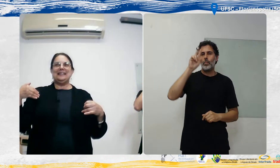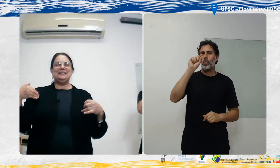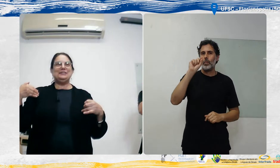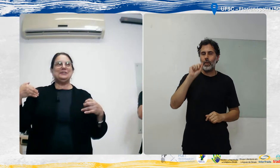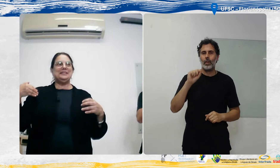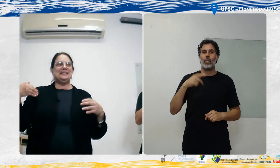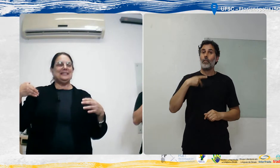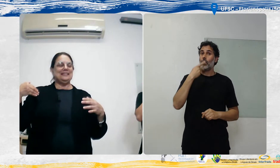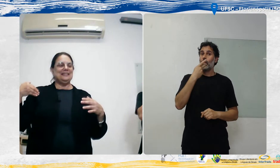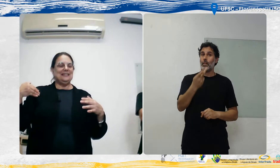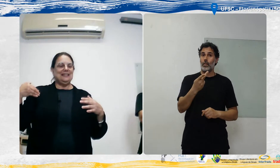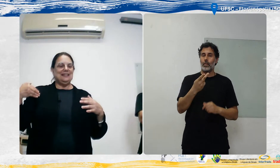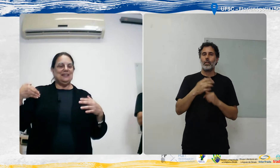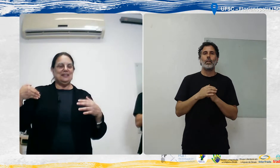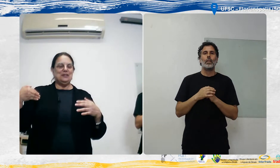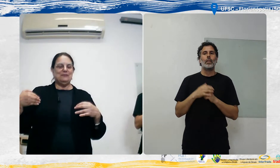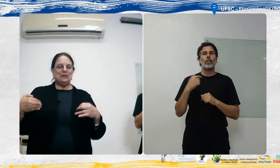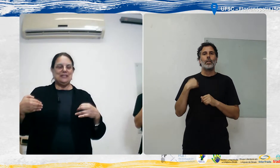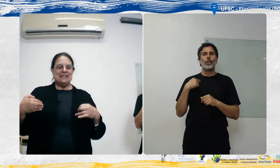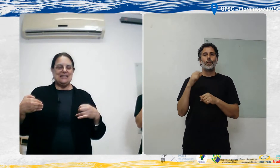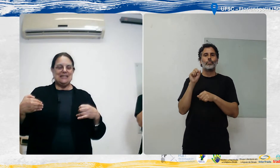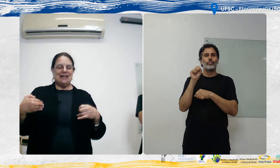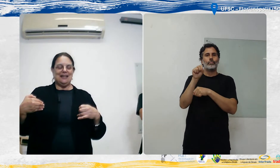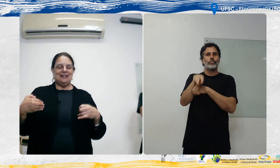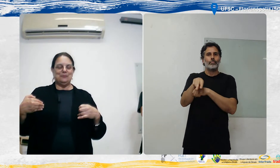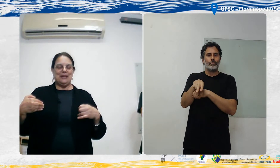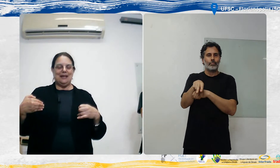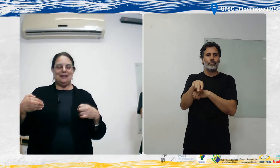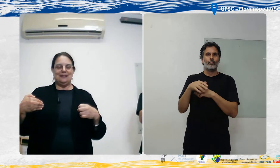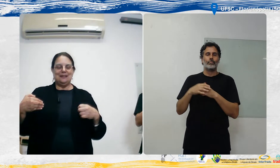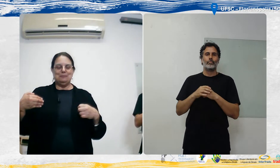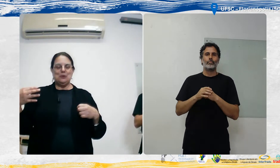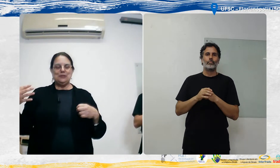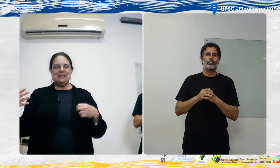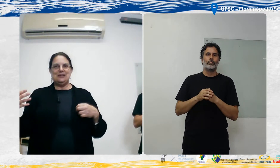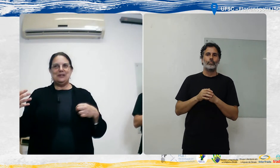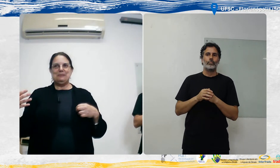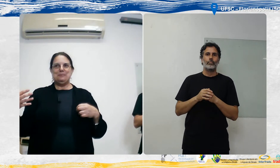I entered the university and we had